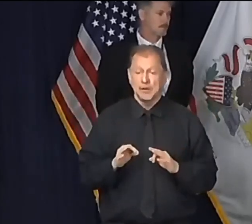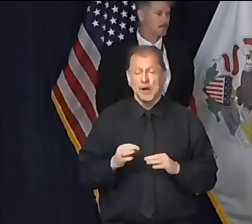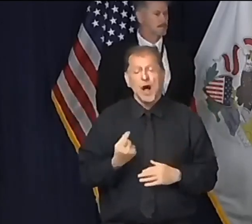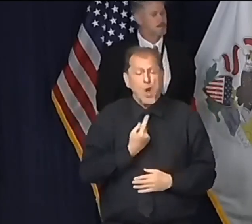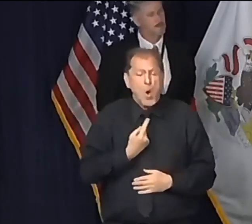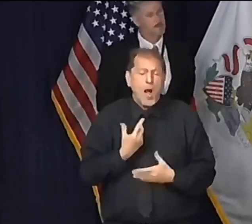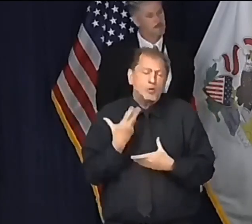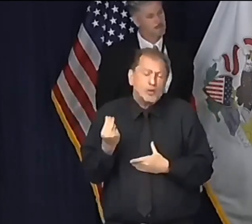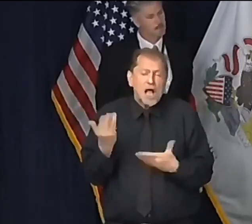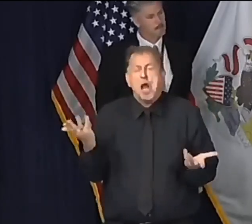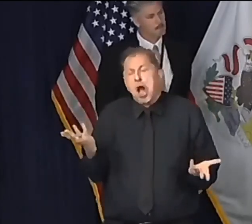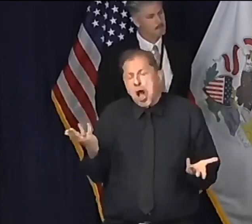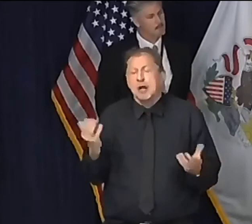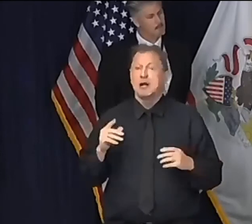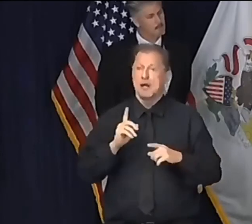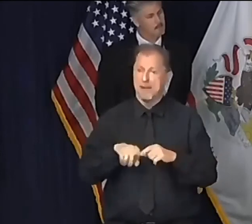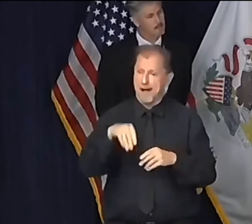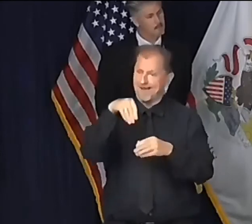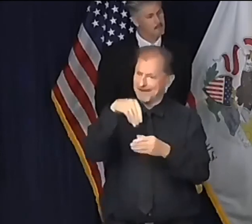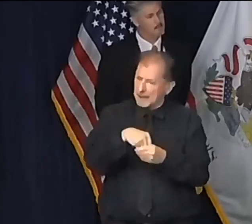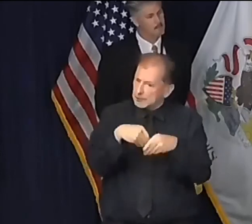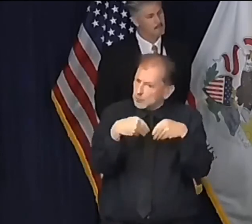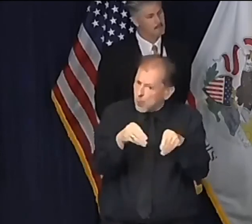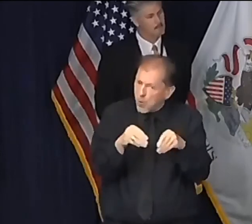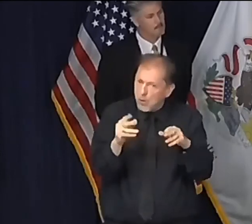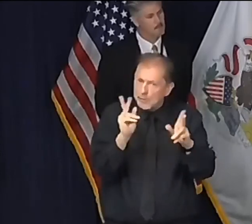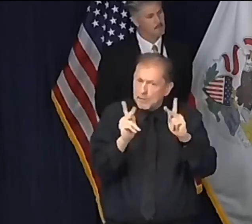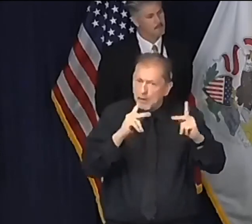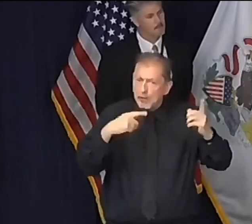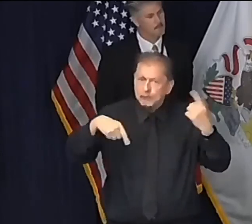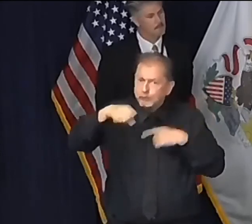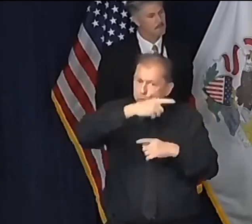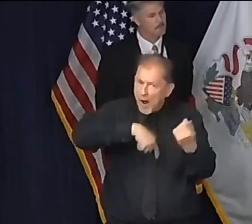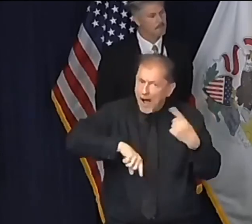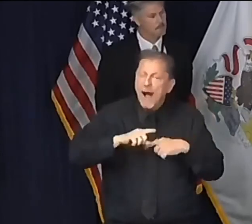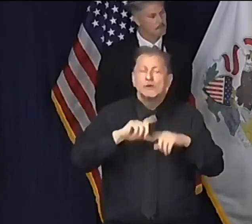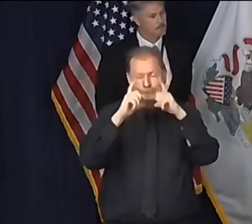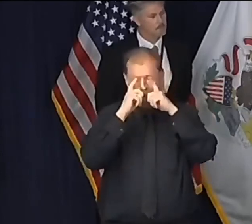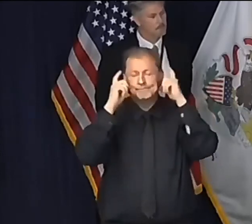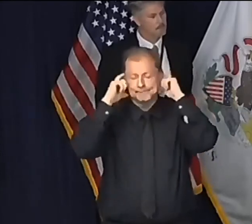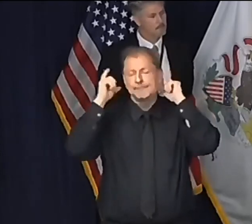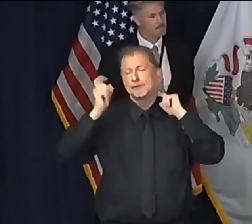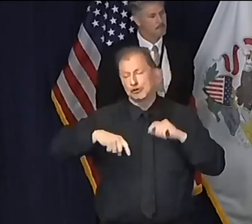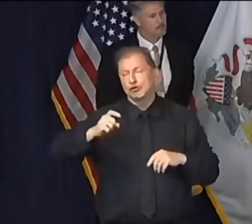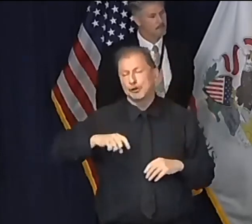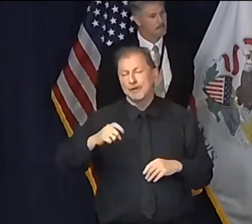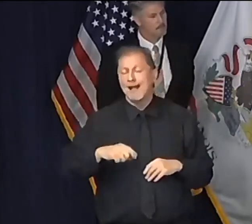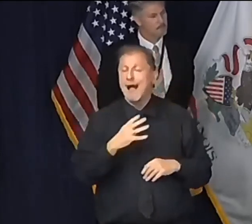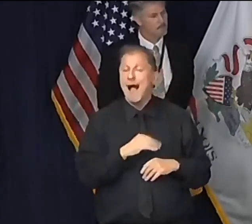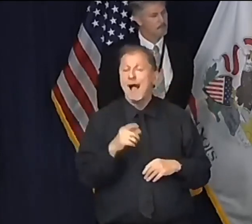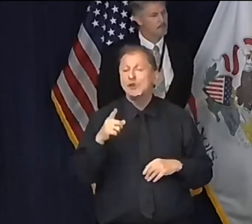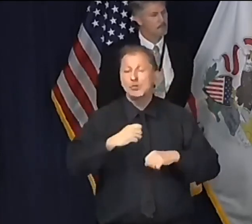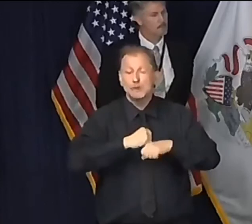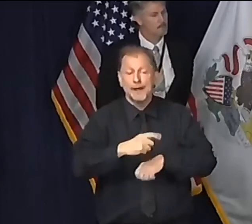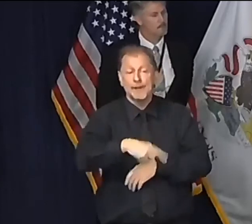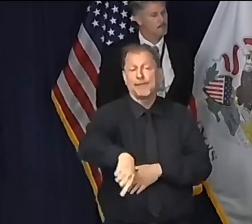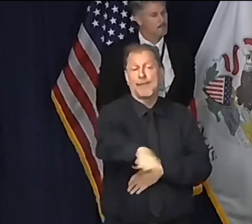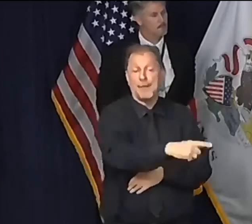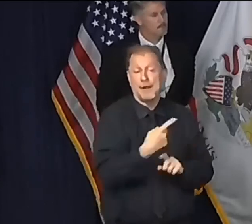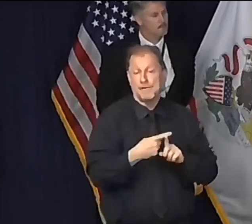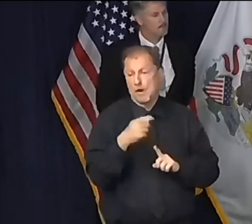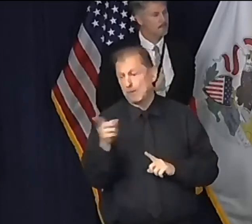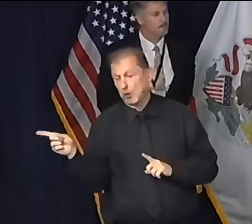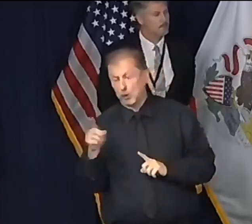alone, if you are going into any place that has multiple people in it, just for their protection, for the other people's